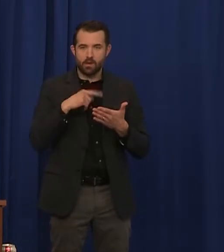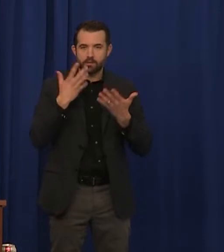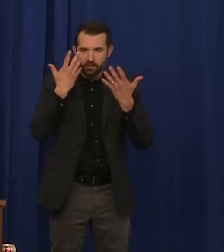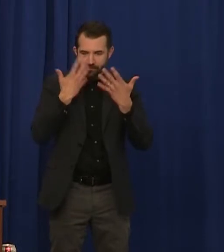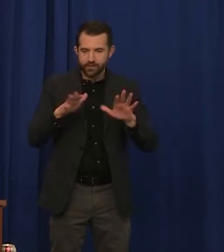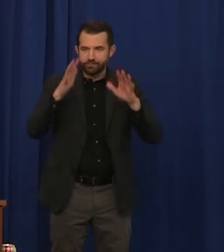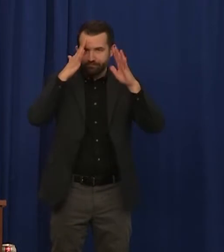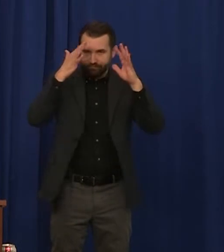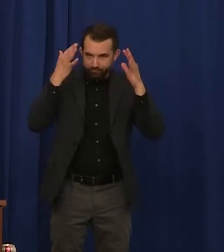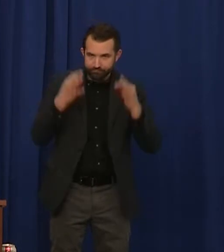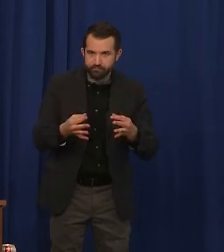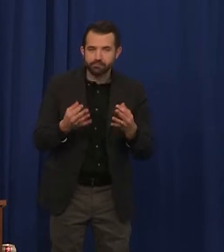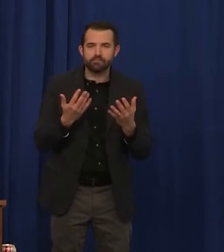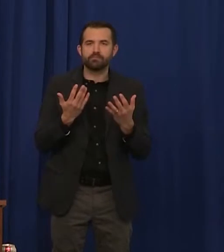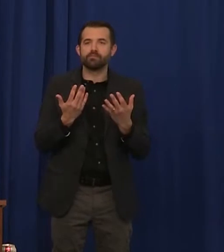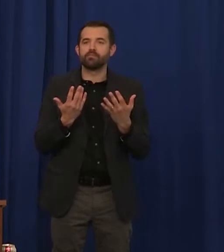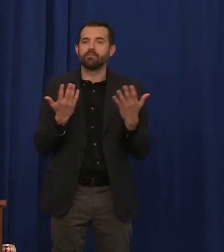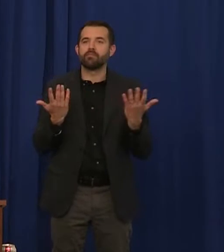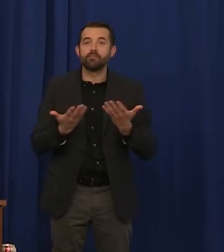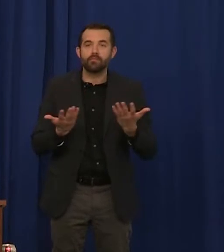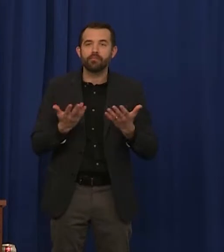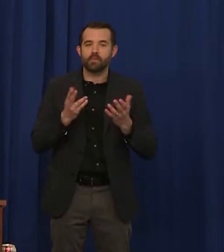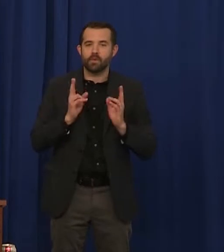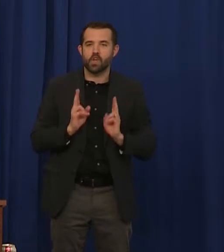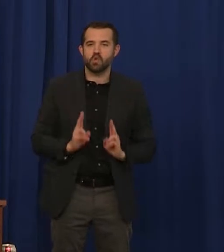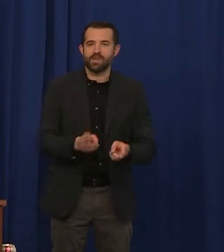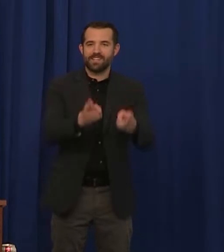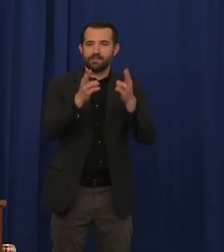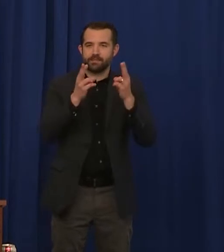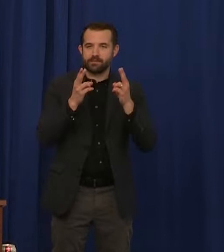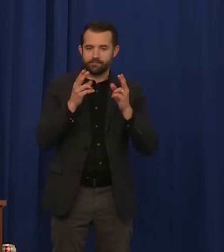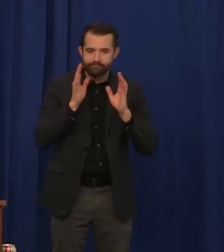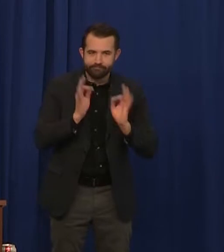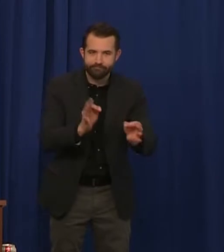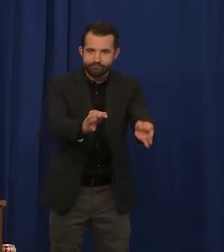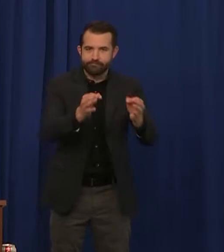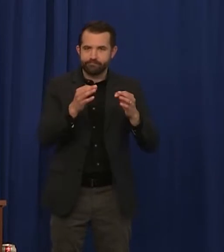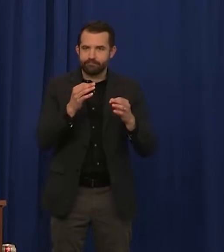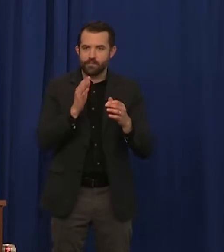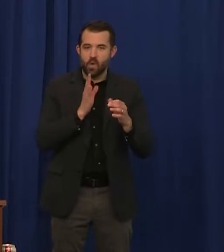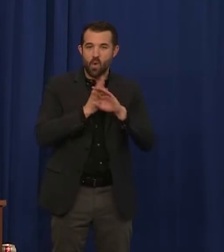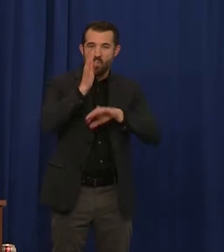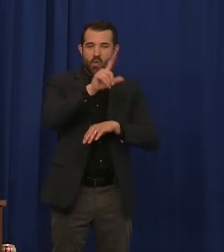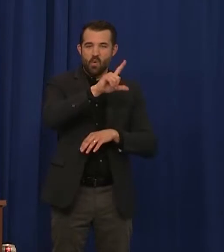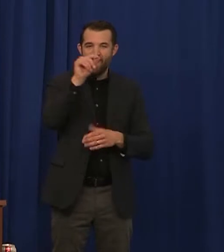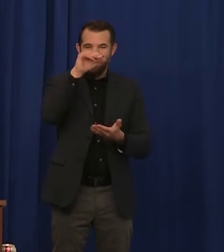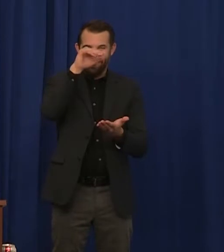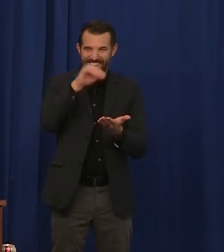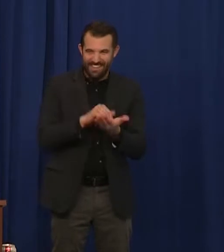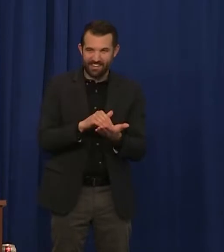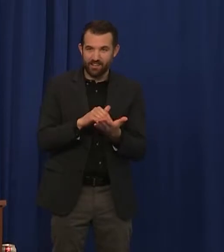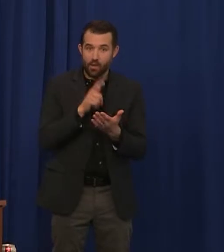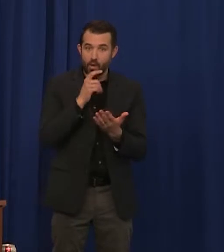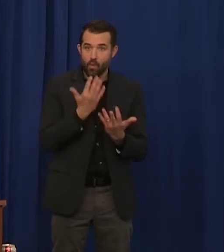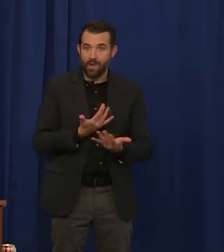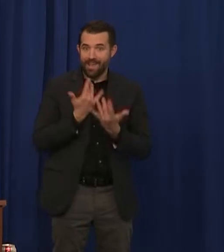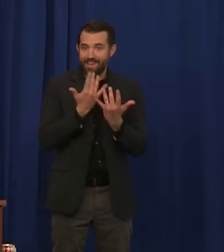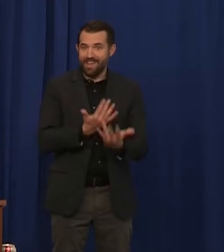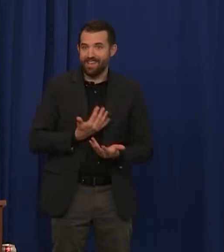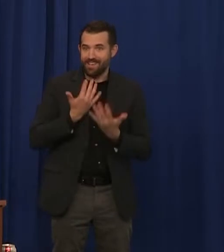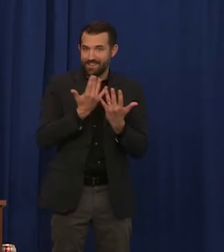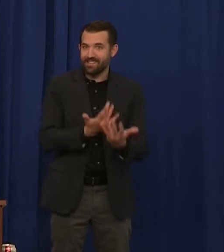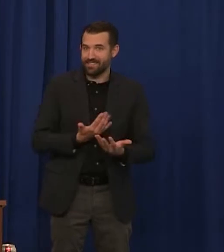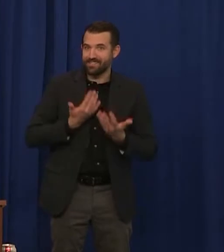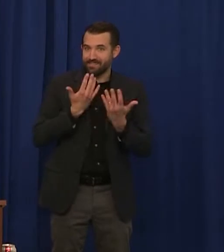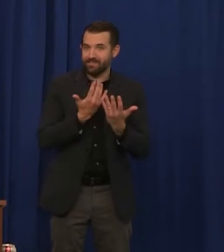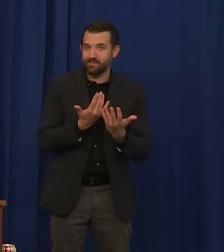to expedite those determinations on nearly 20,000 pending claims. These claims